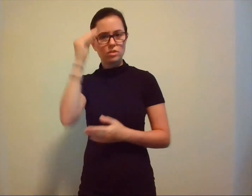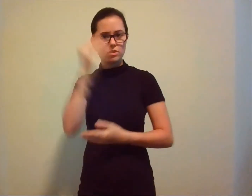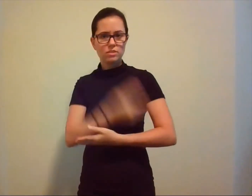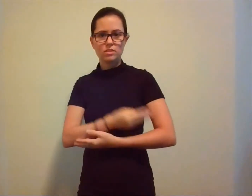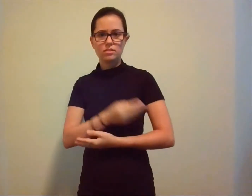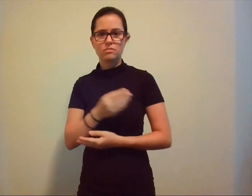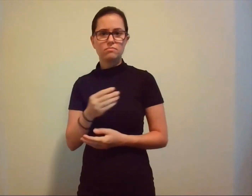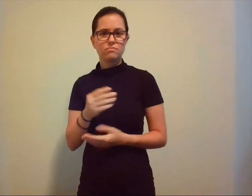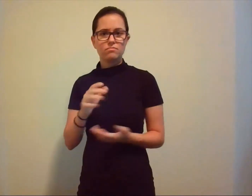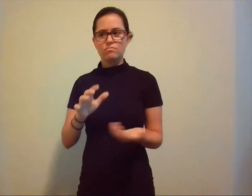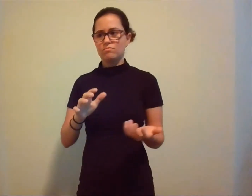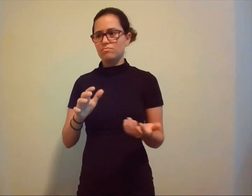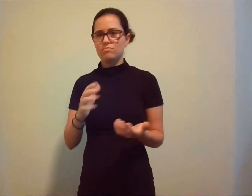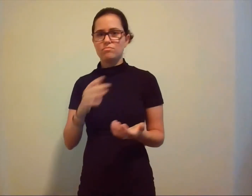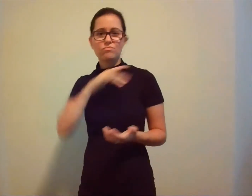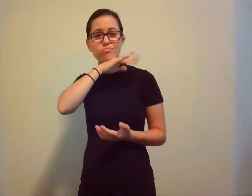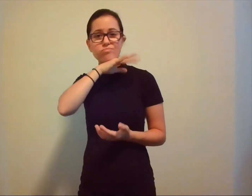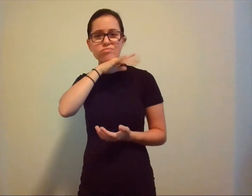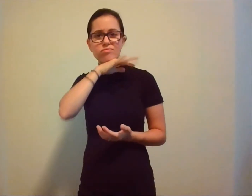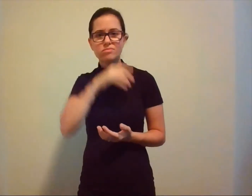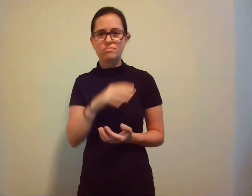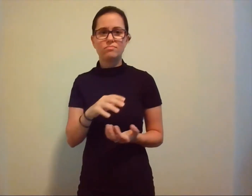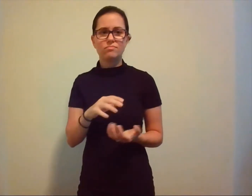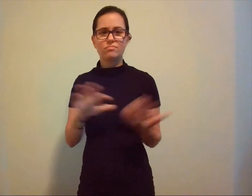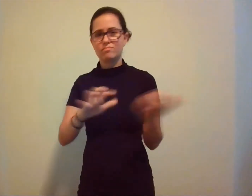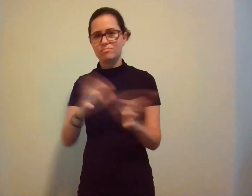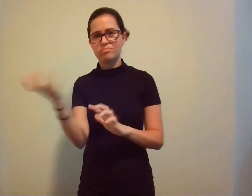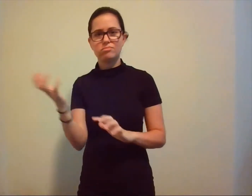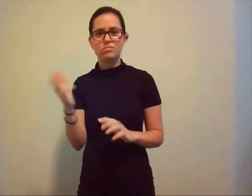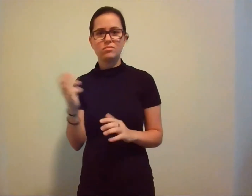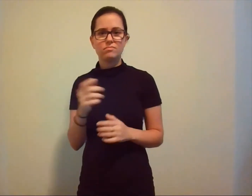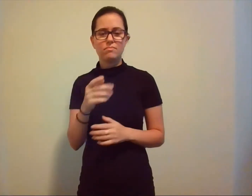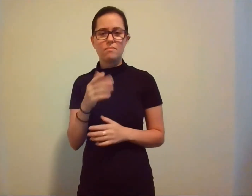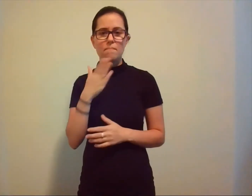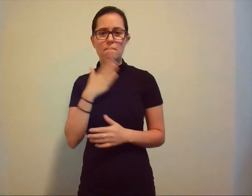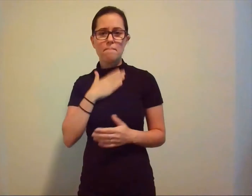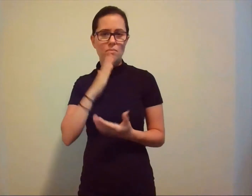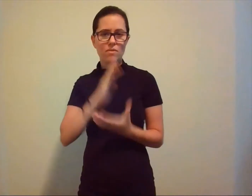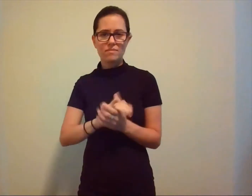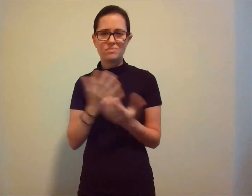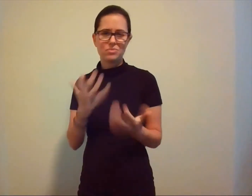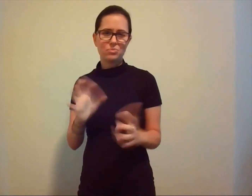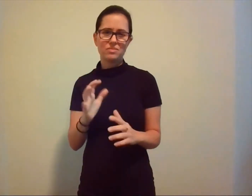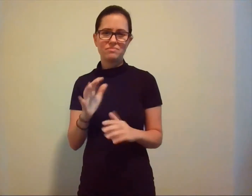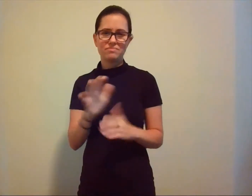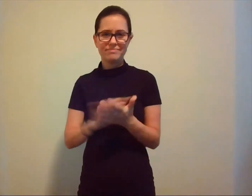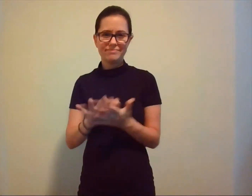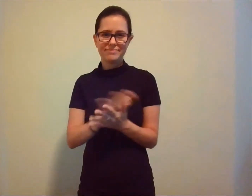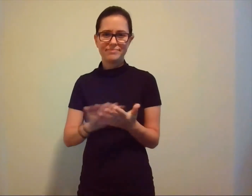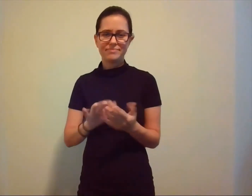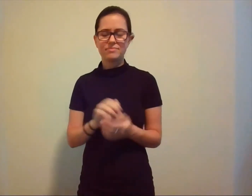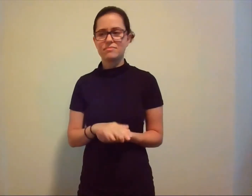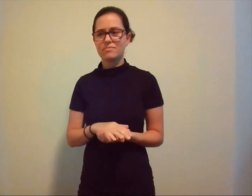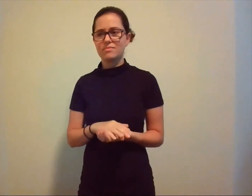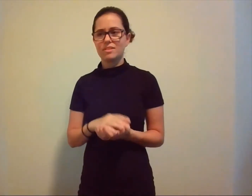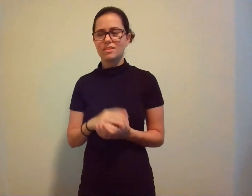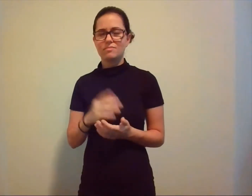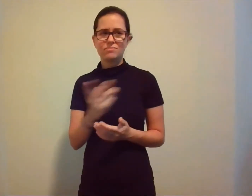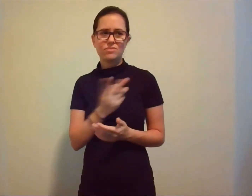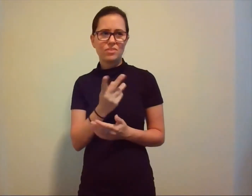having two very large ferrets. You know what I'm saying? It's just they pee everywhere. Your family's clean.